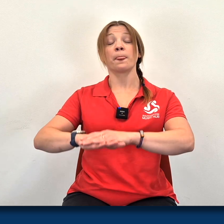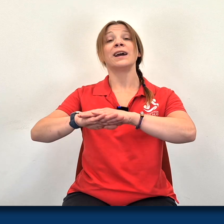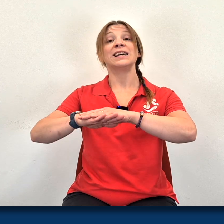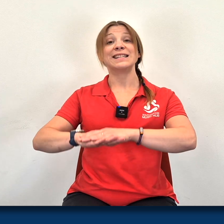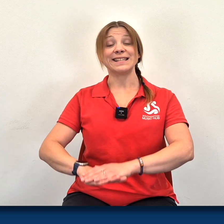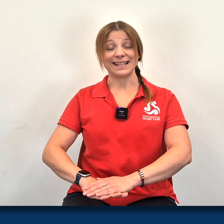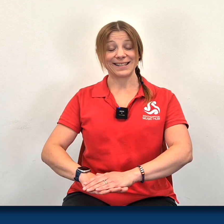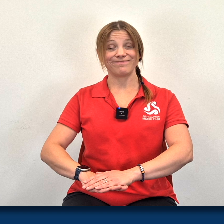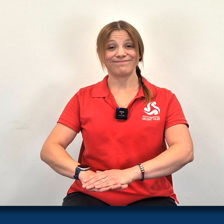sit,